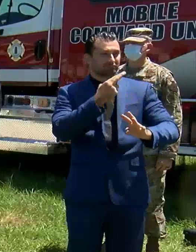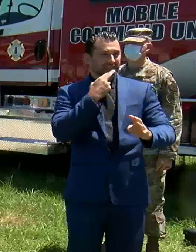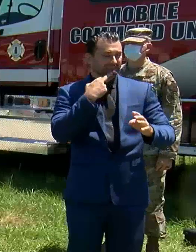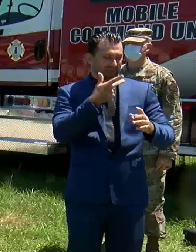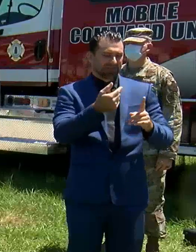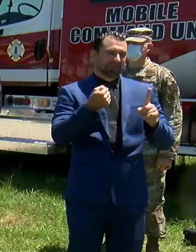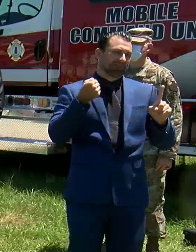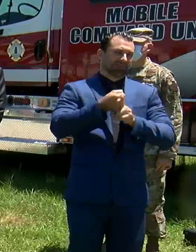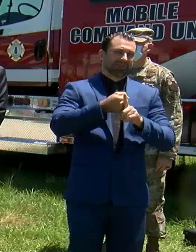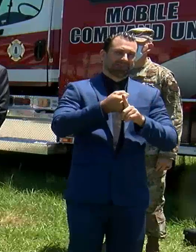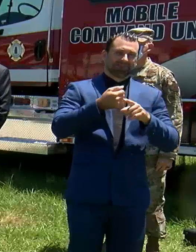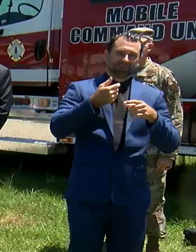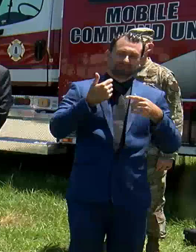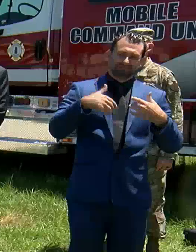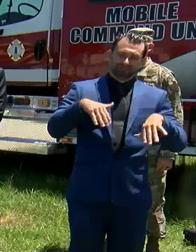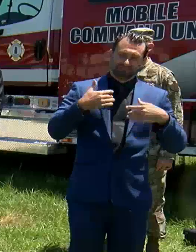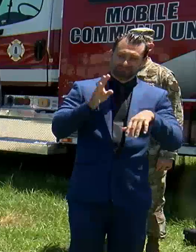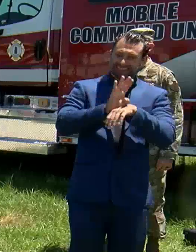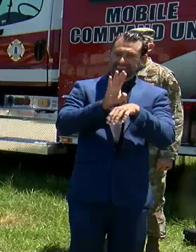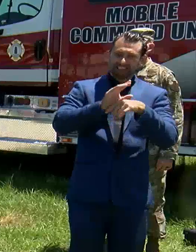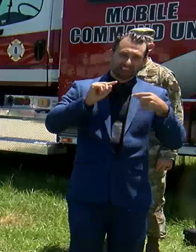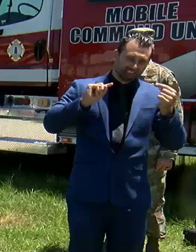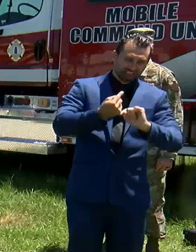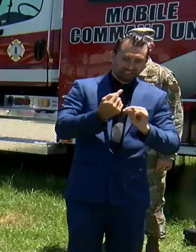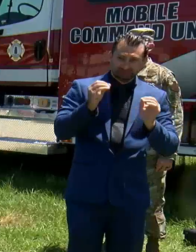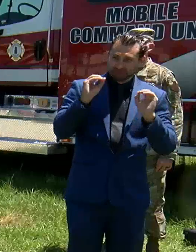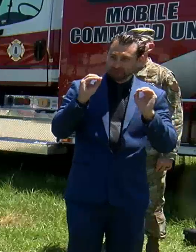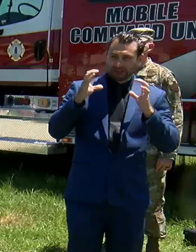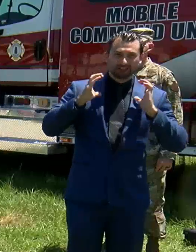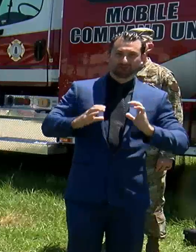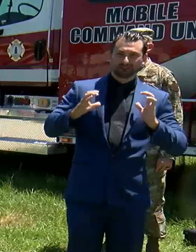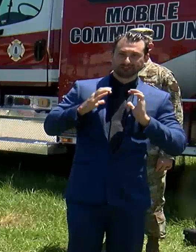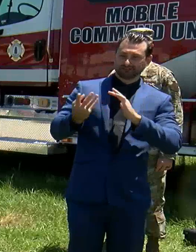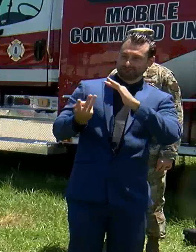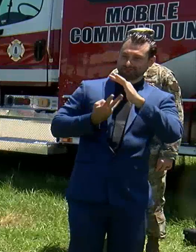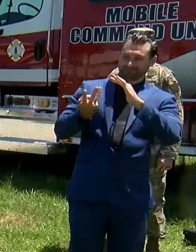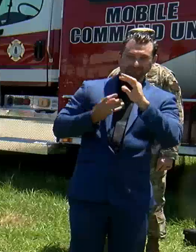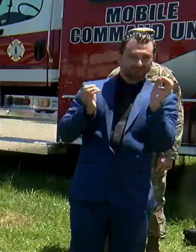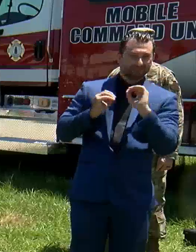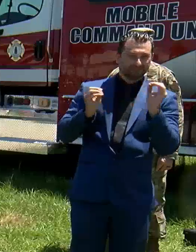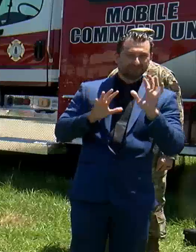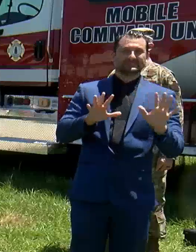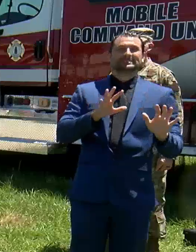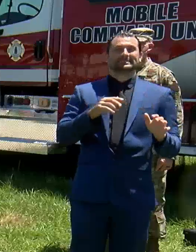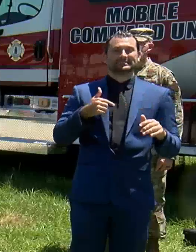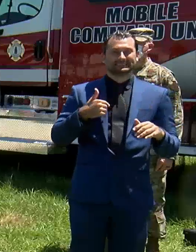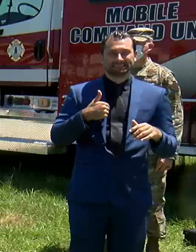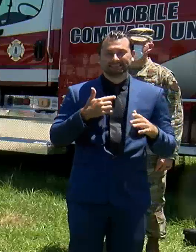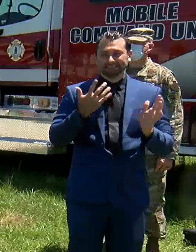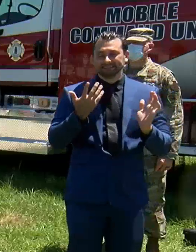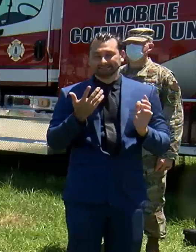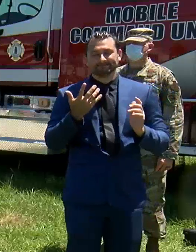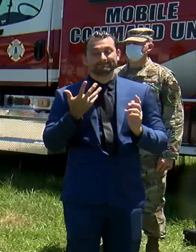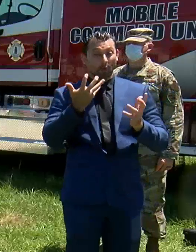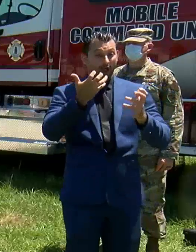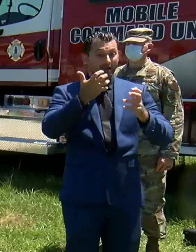safe, smart, step by step. We're being consciously judicious on this. And I think that as people